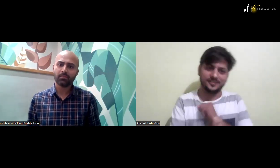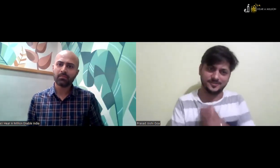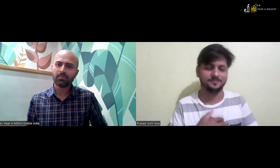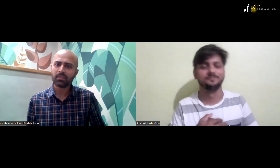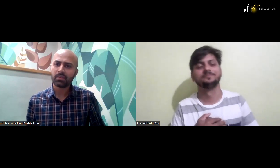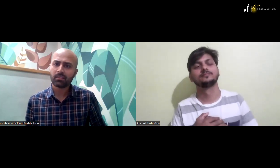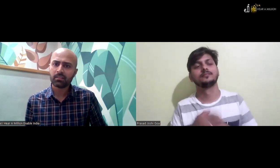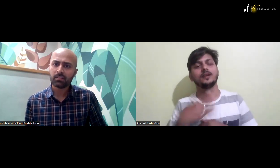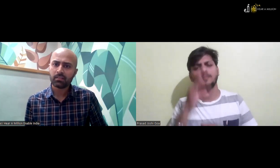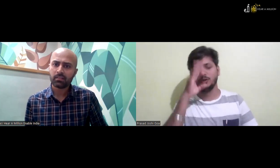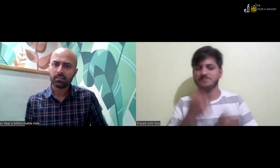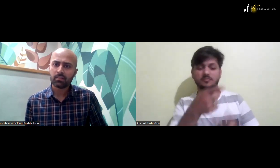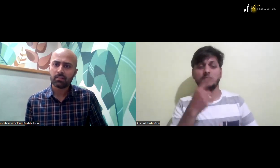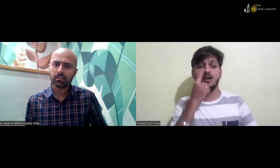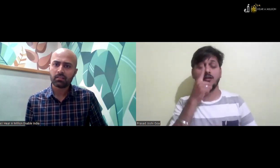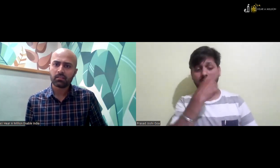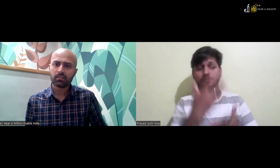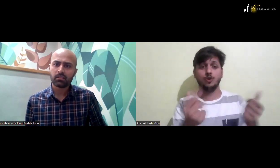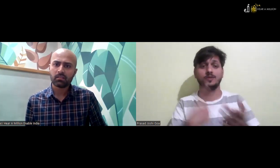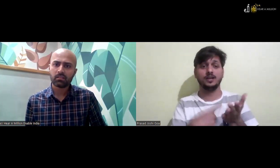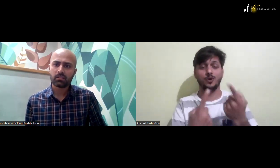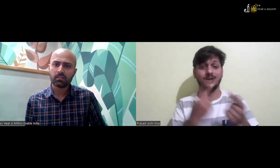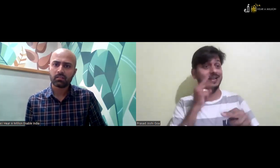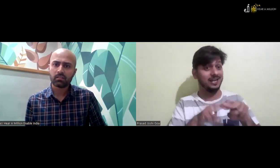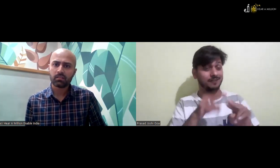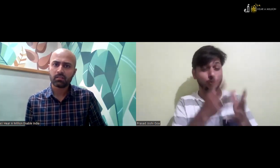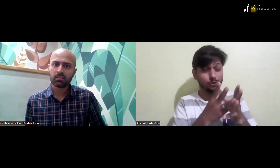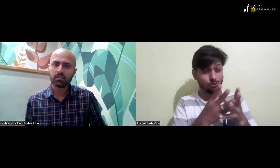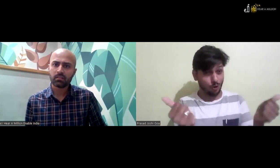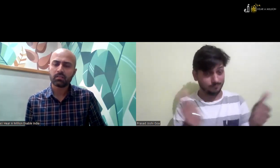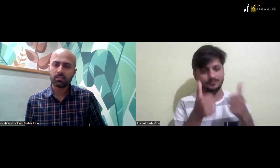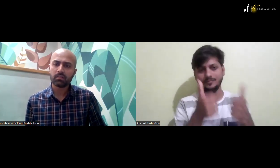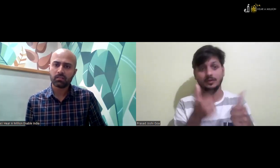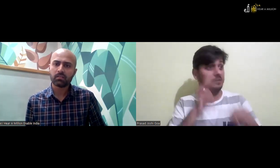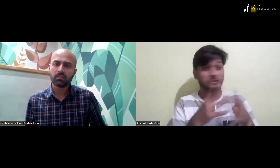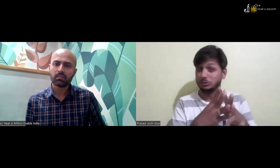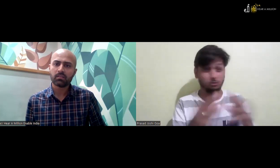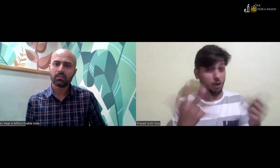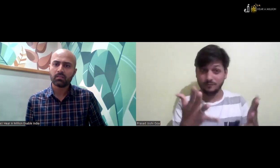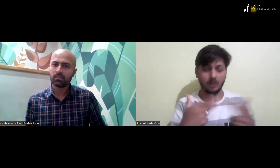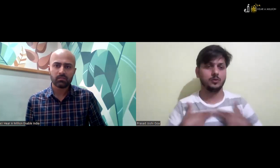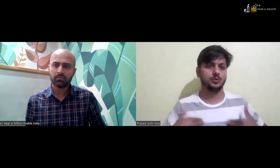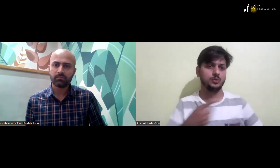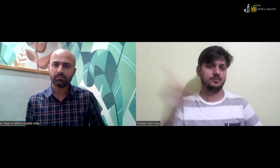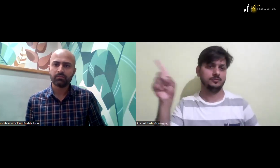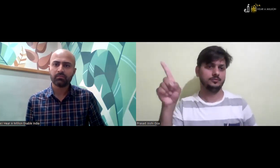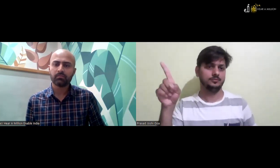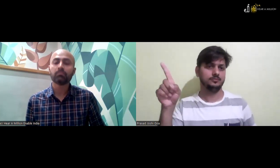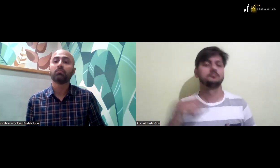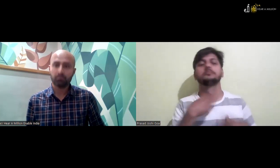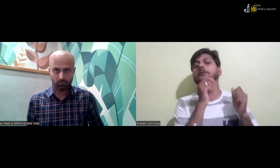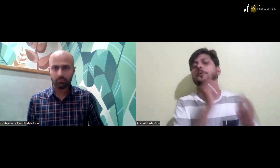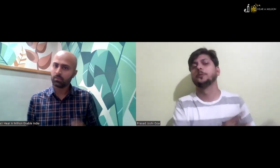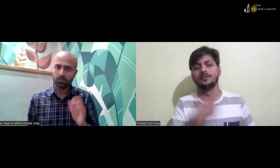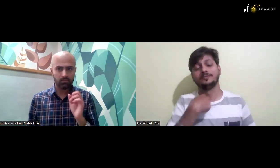aid. Yes, it's mandatory you need to have a hearing aid. Then you will be allowed to get the driving license. So then the case resolved.